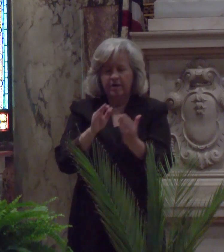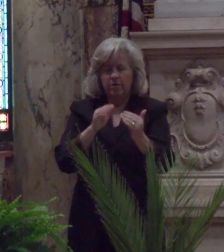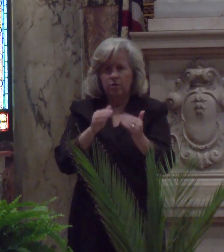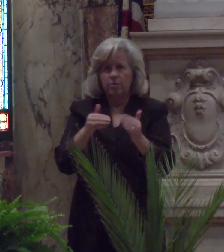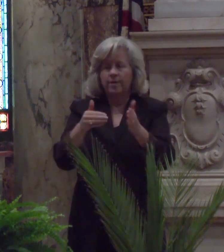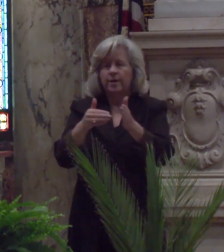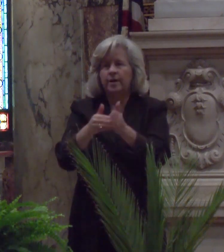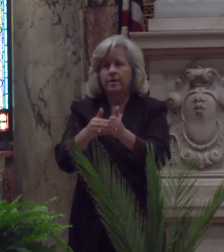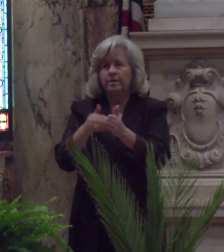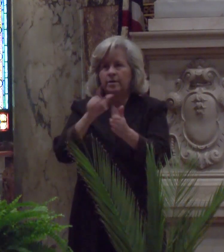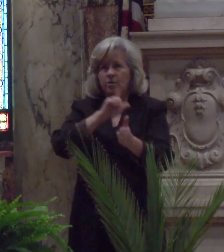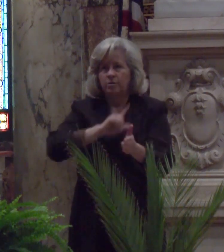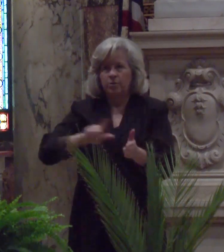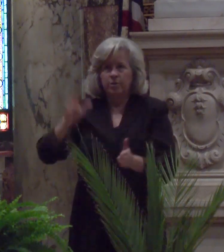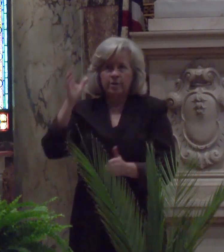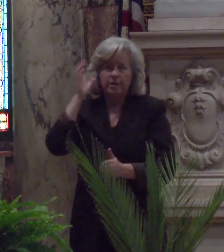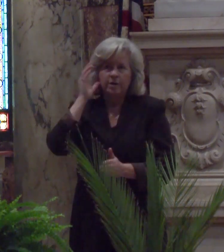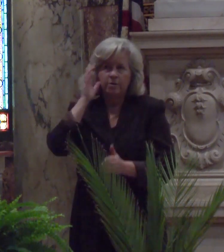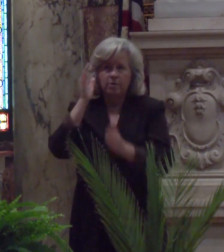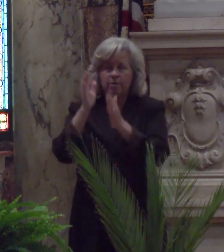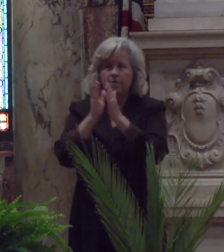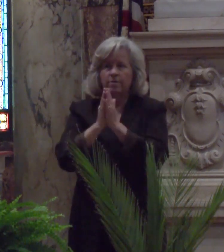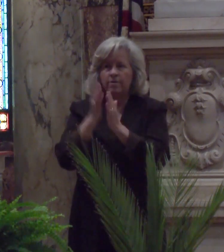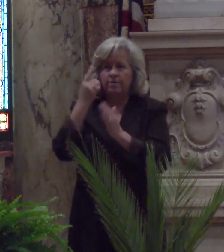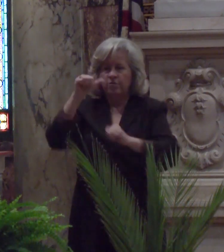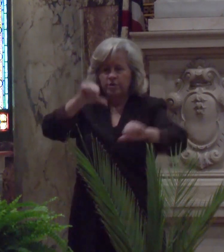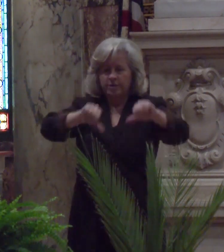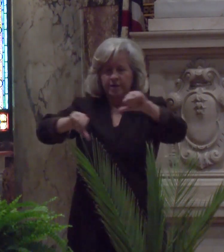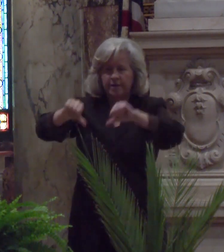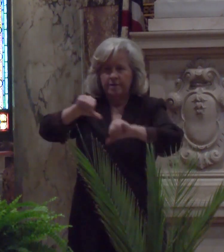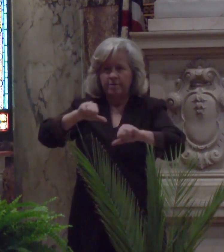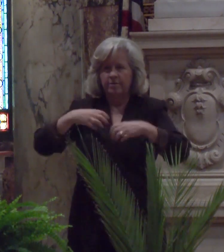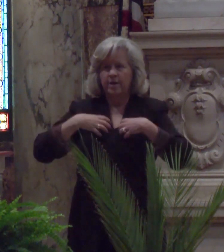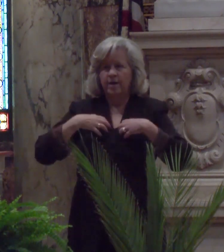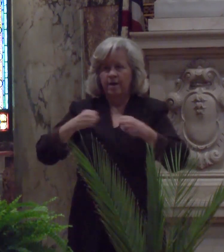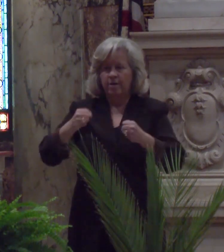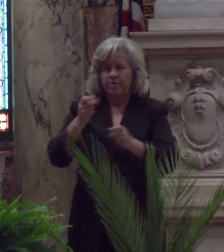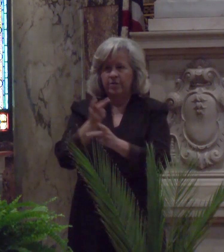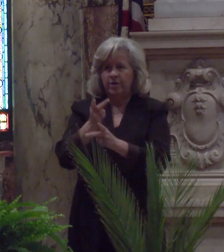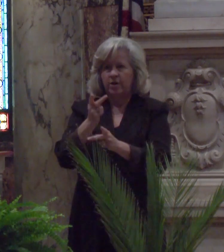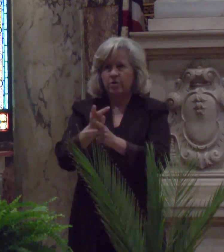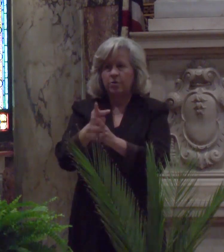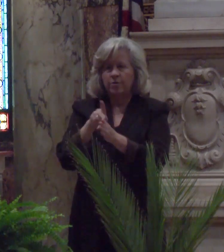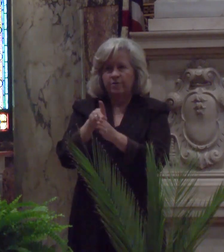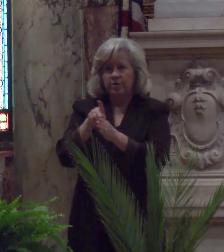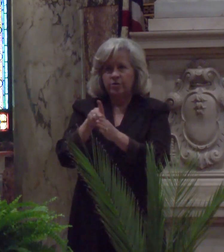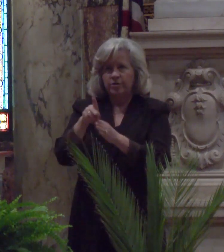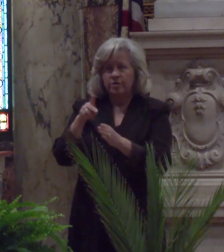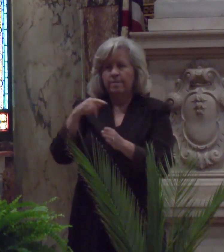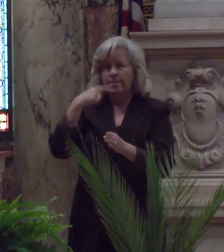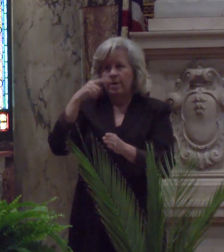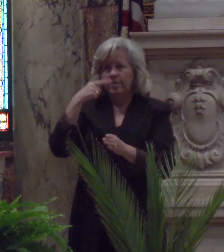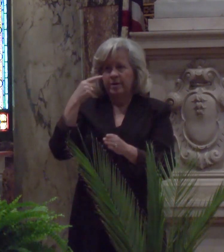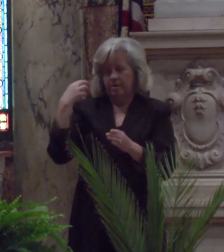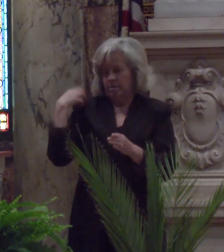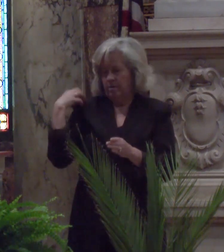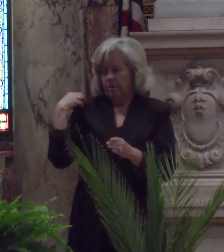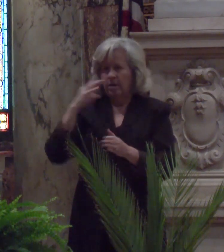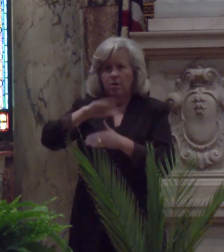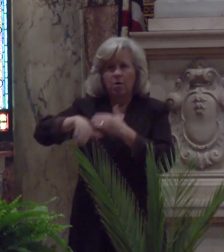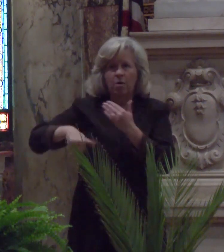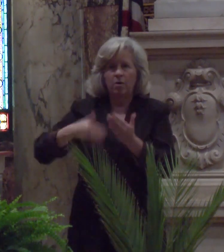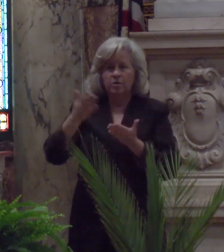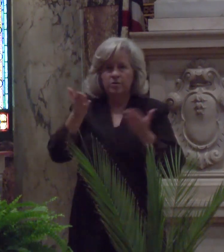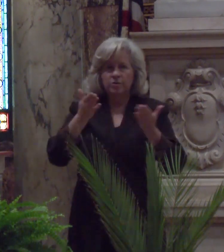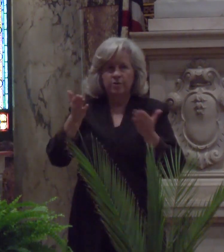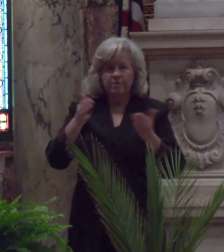Lord. Lord, hear our prayer. For scientists, healthcare professionals, public officials, and all who are serving